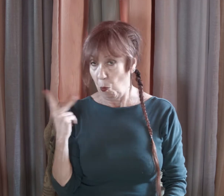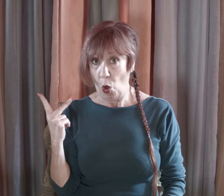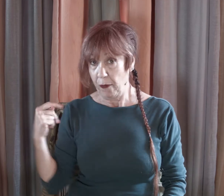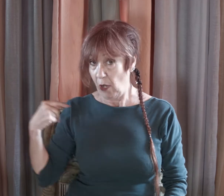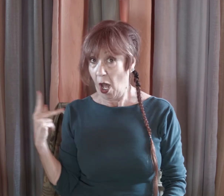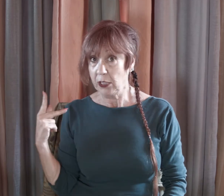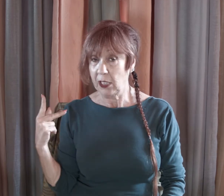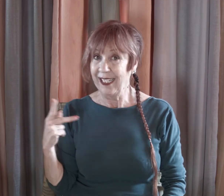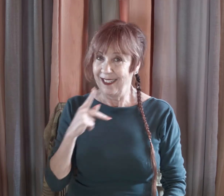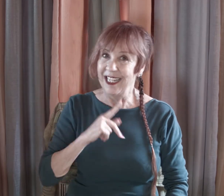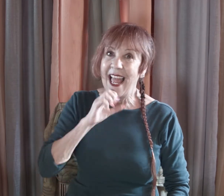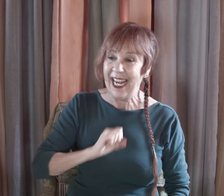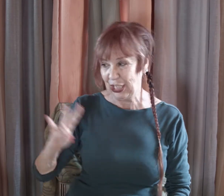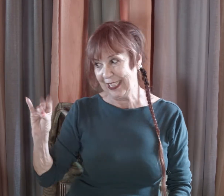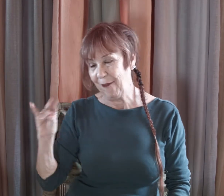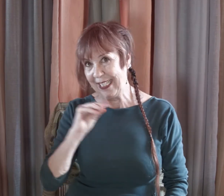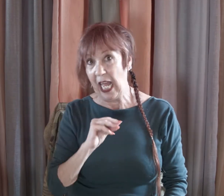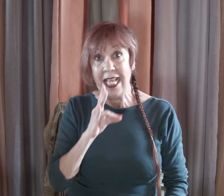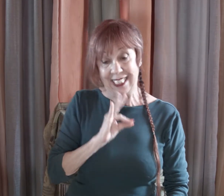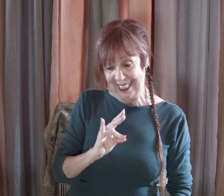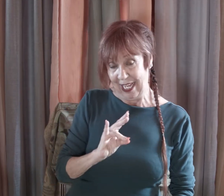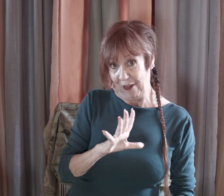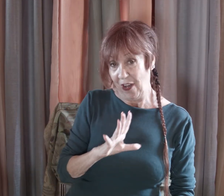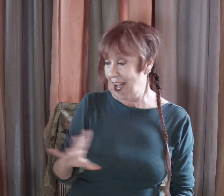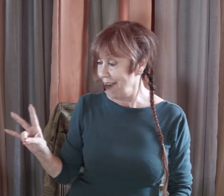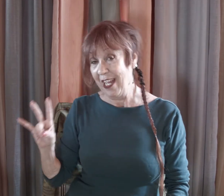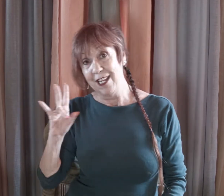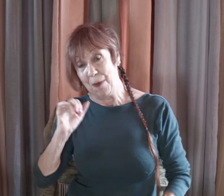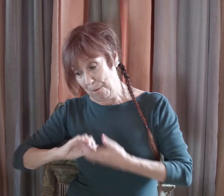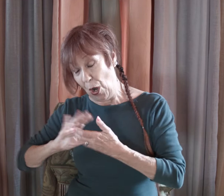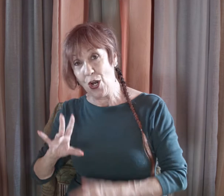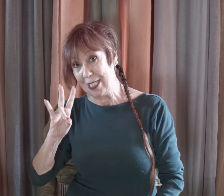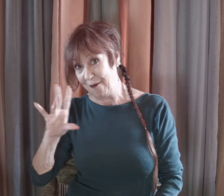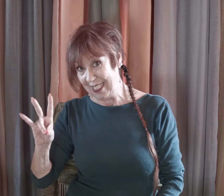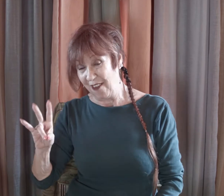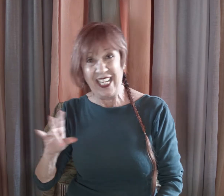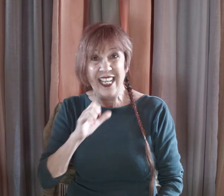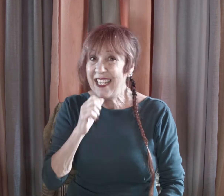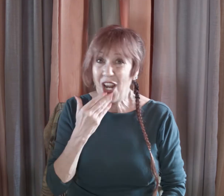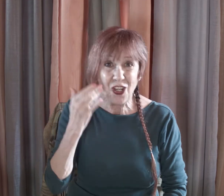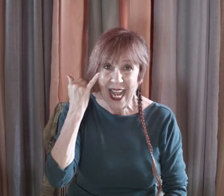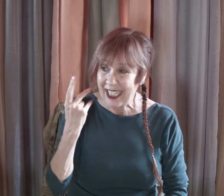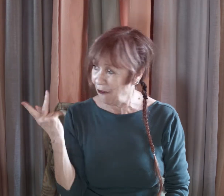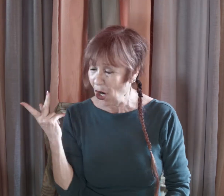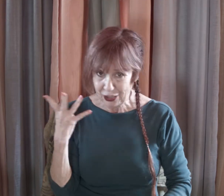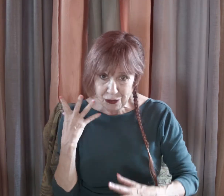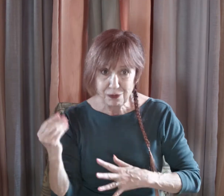we're both in this household are both in our 70s. And so I'm 75, my partner's 77. We don't think it's a good idea for us to be out too